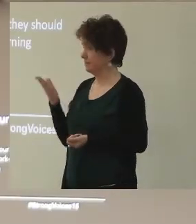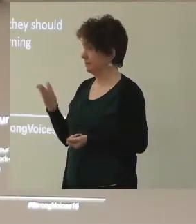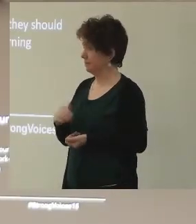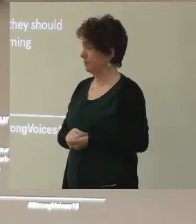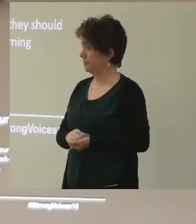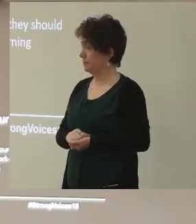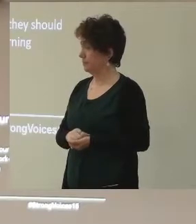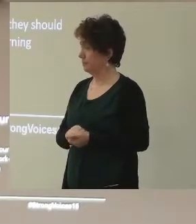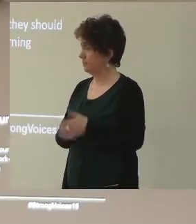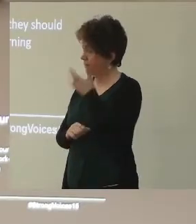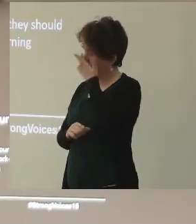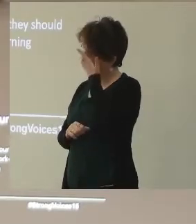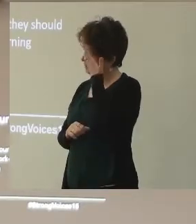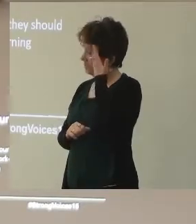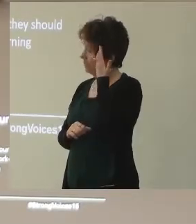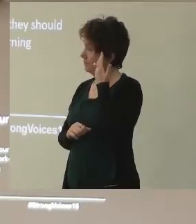Thanks.